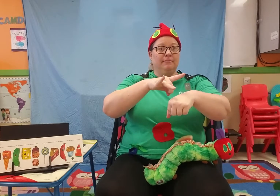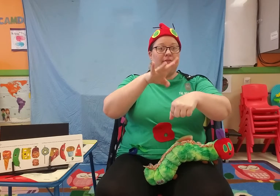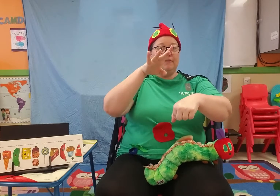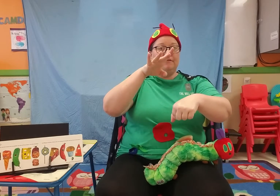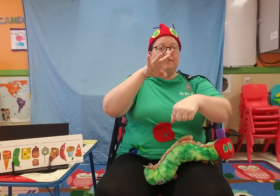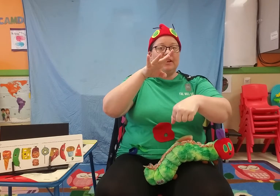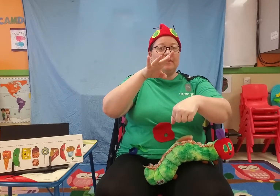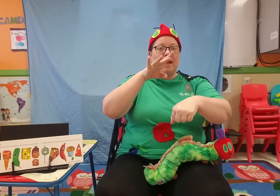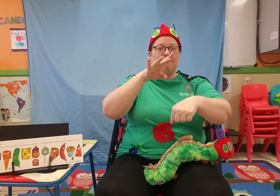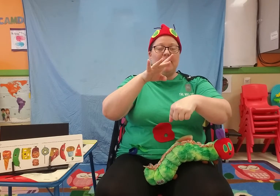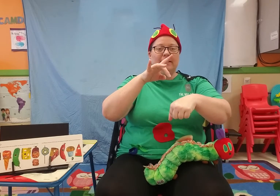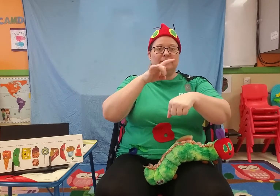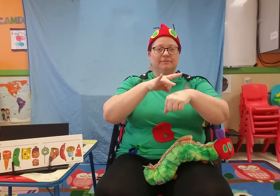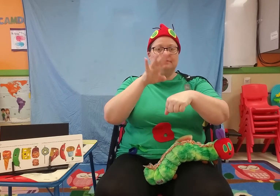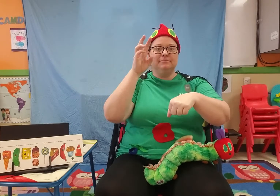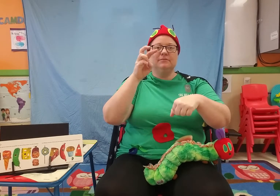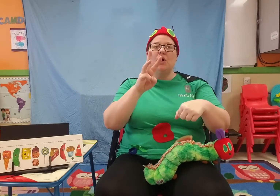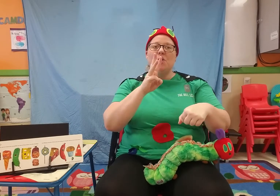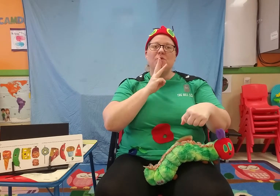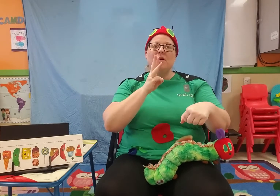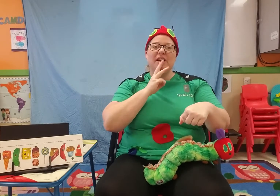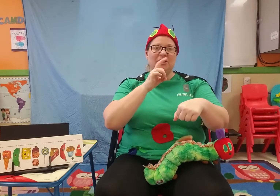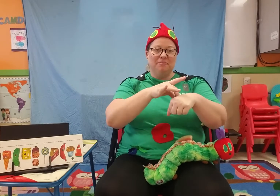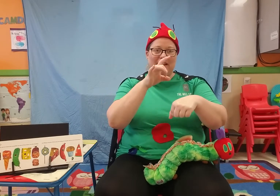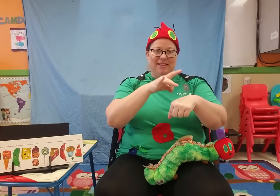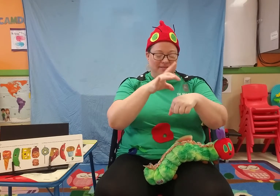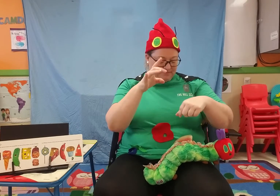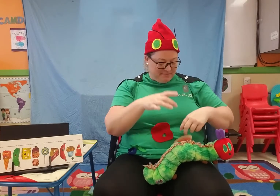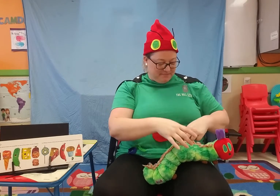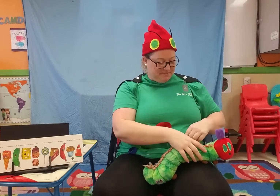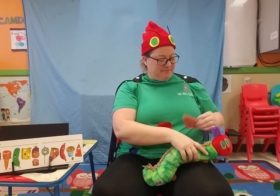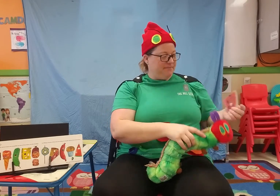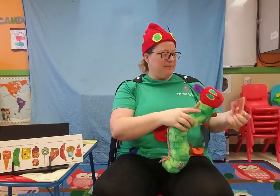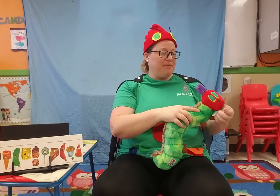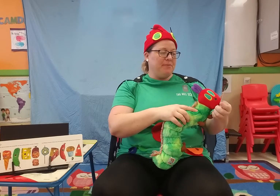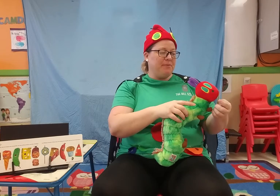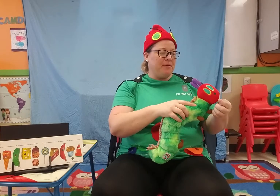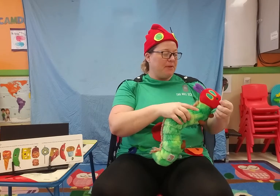And flick that melon. Watermelon.